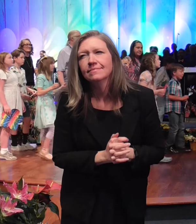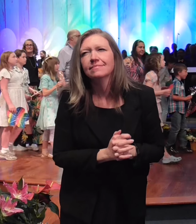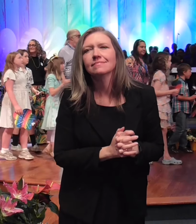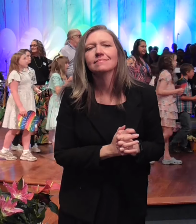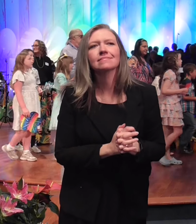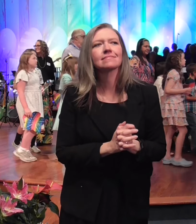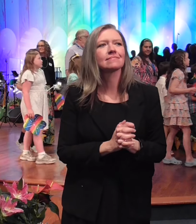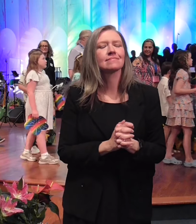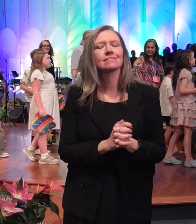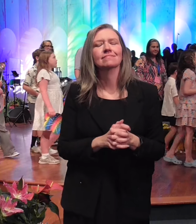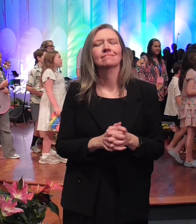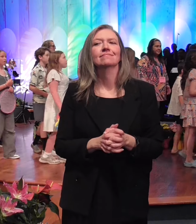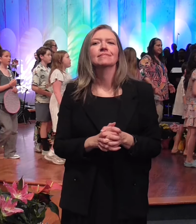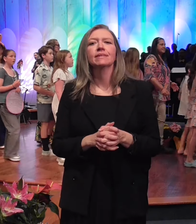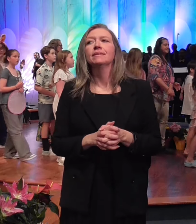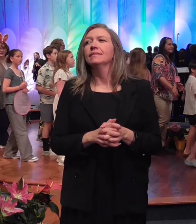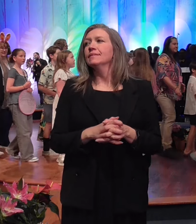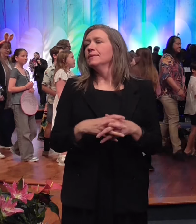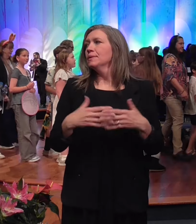We are so blessed.